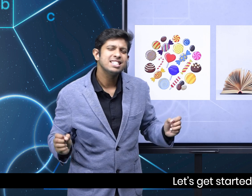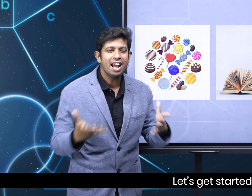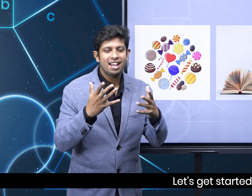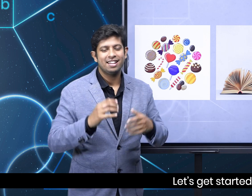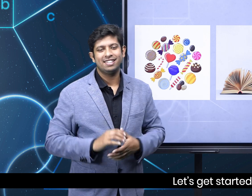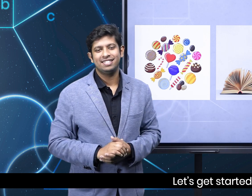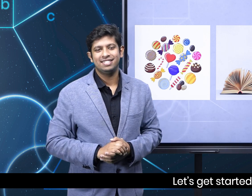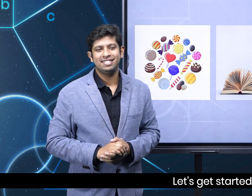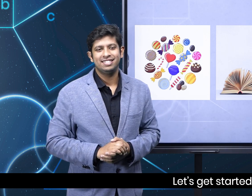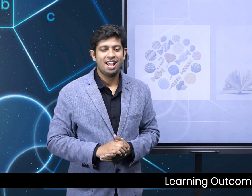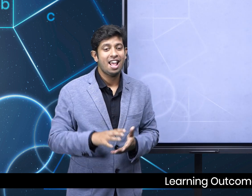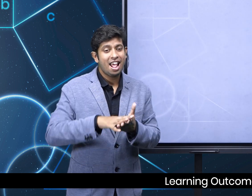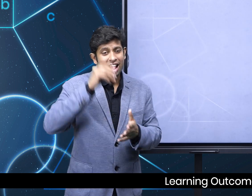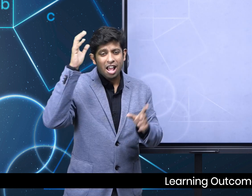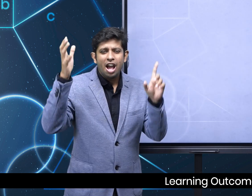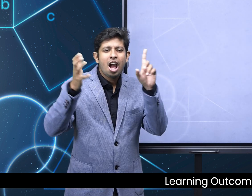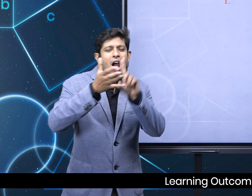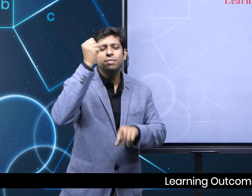Let's get started. Learning outcomes.